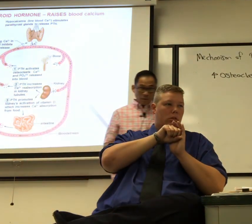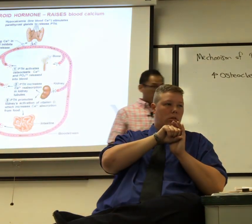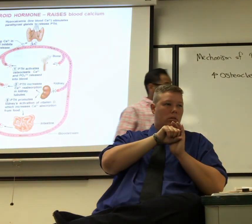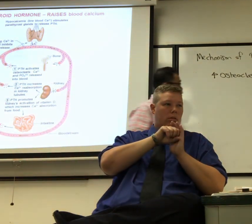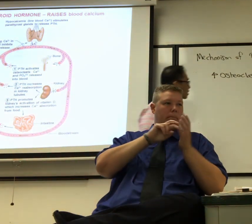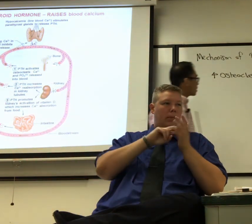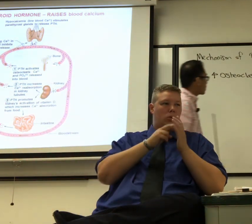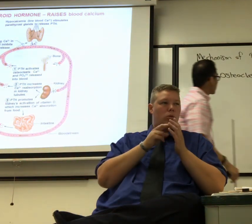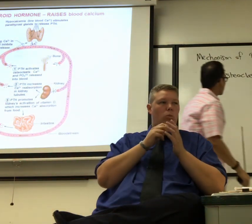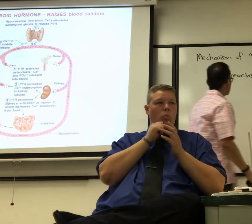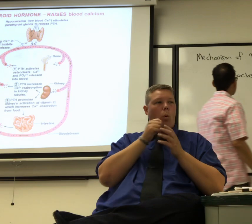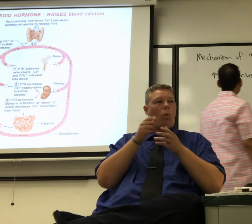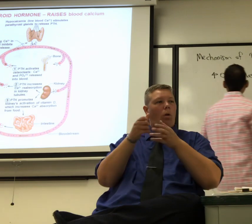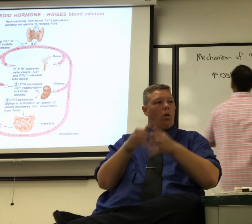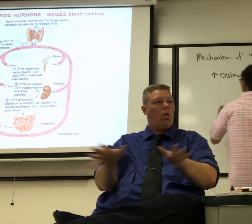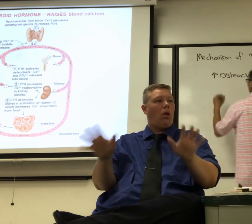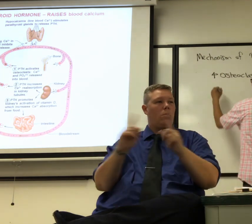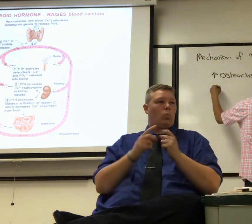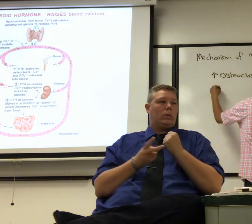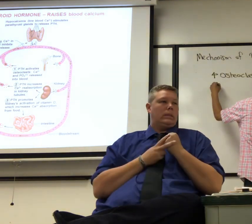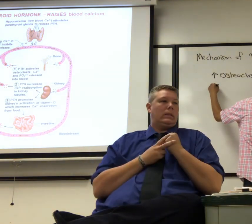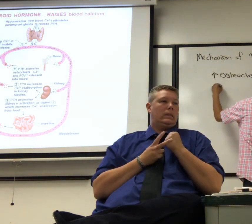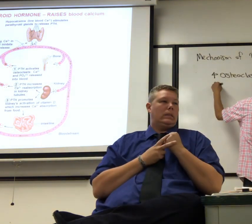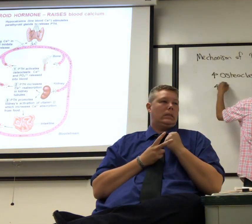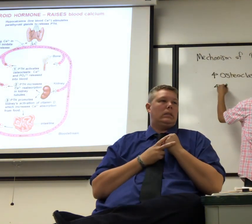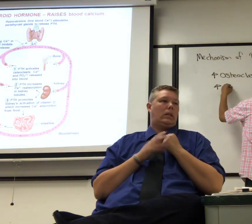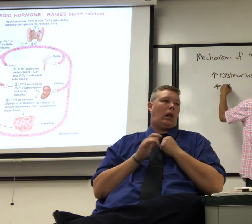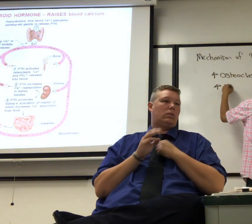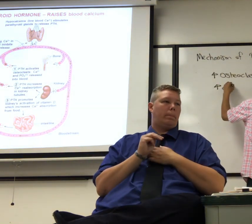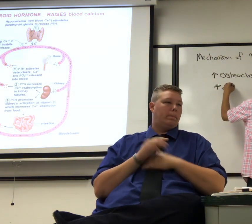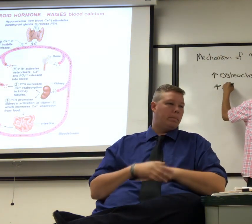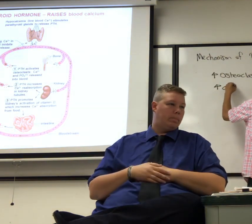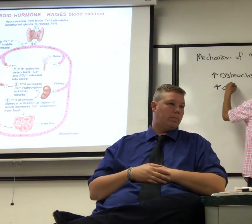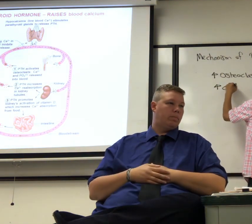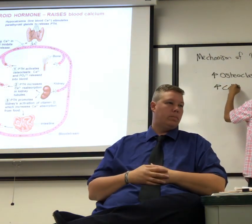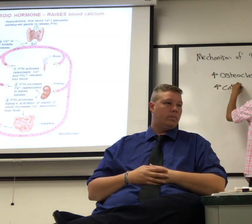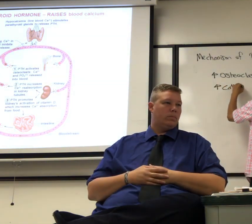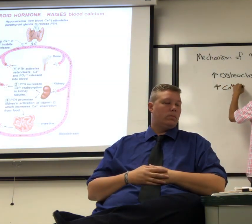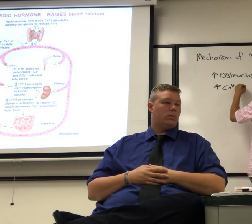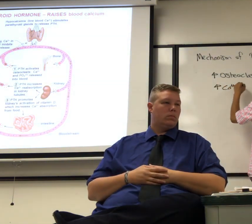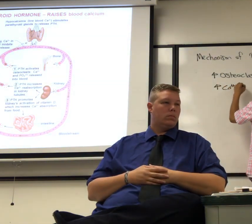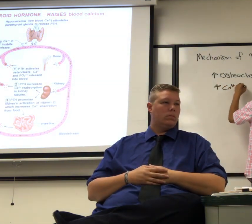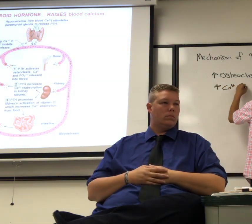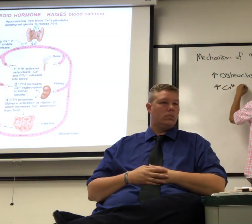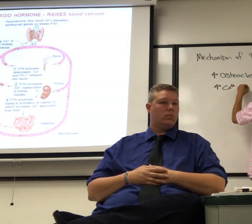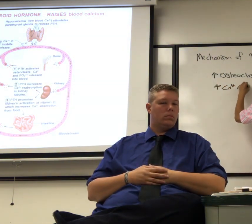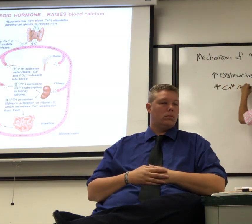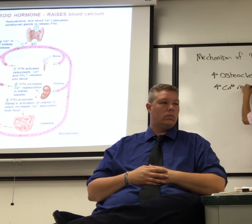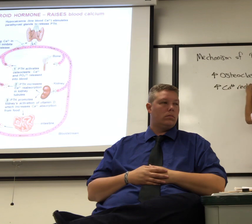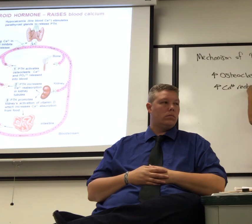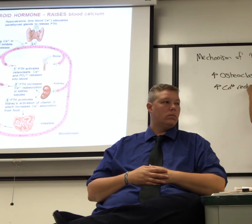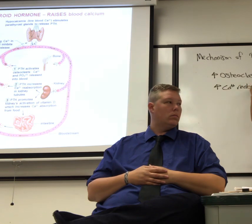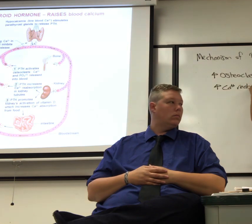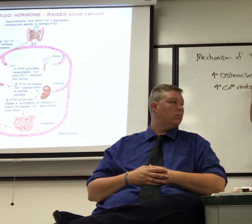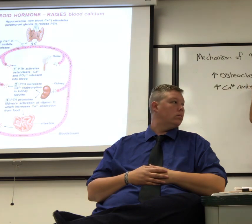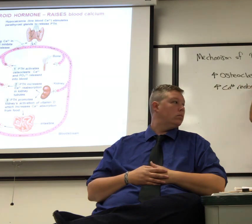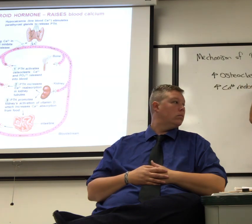For the kidney, increases reabsorption, lose less to the urine.